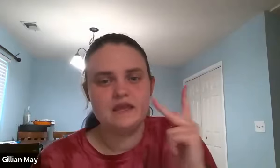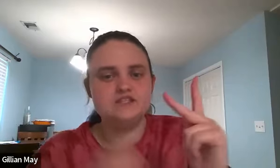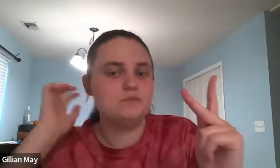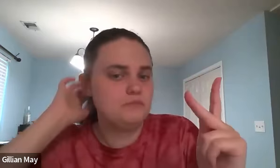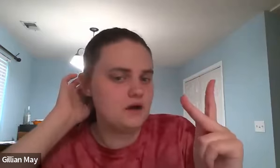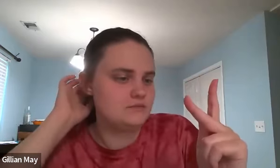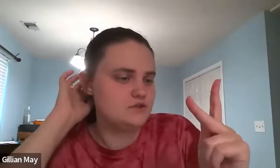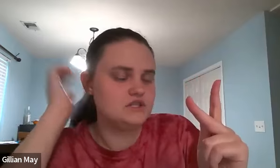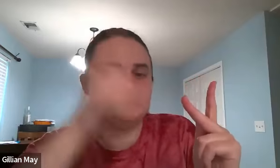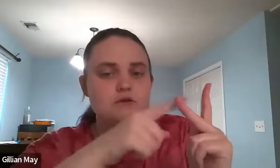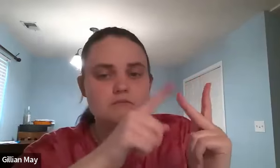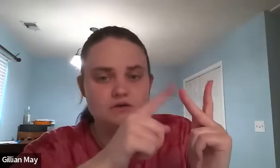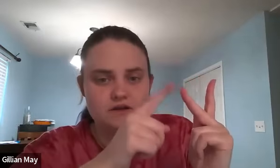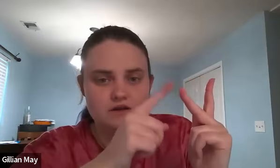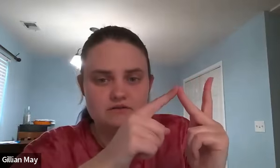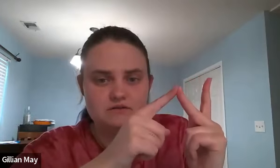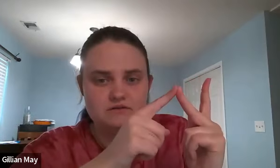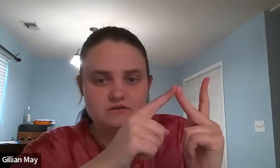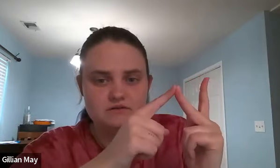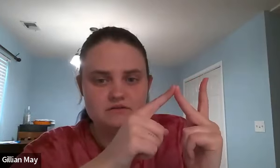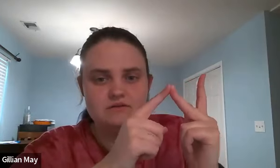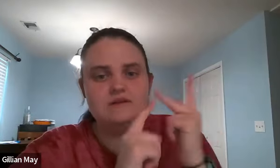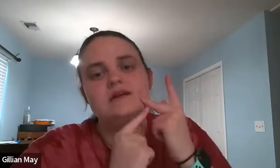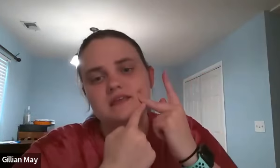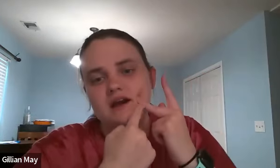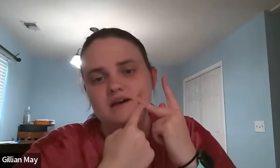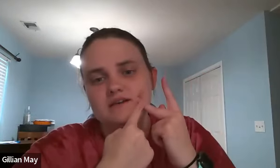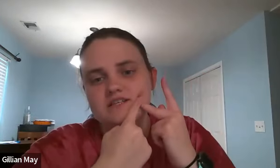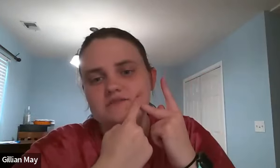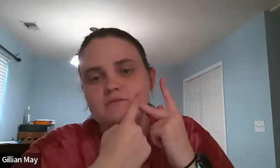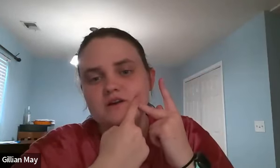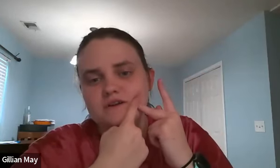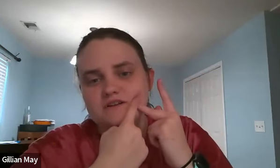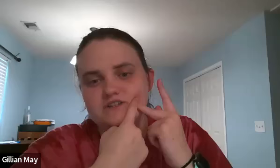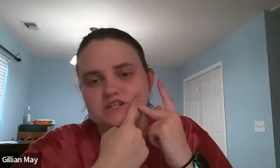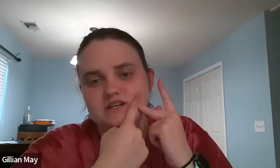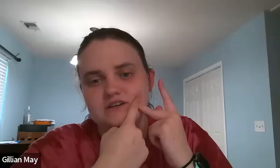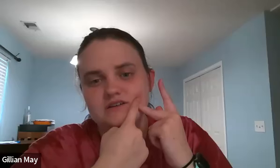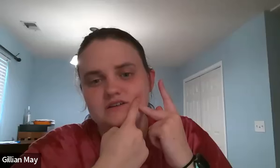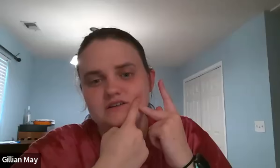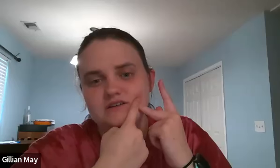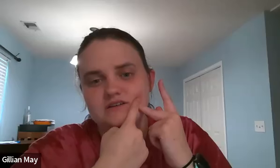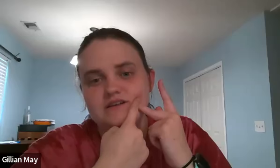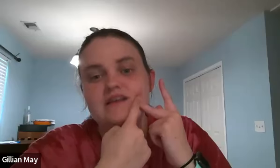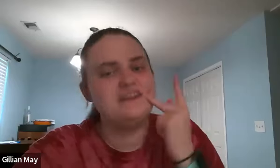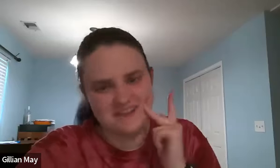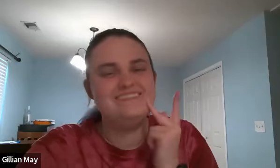It's your so it's going to be your middle finger. Yeah. So you have your middle finger touch your cheek. There you go.